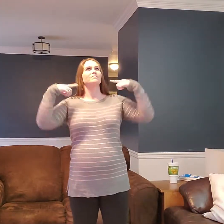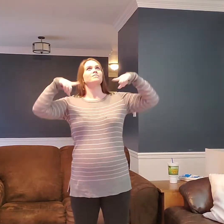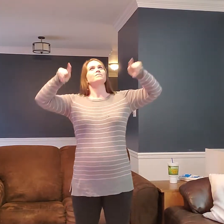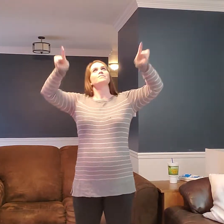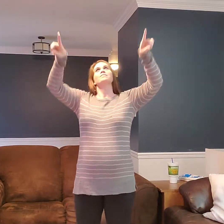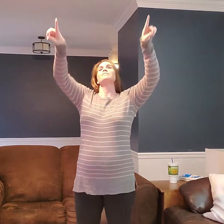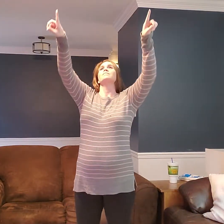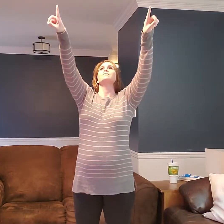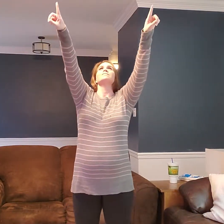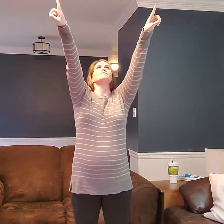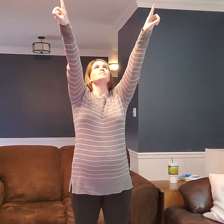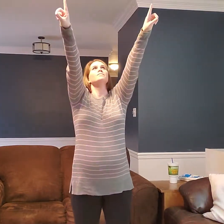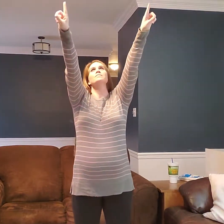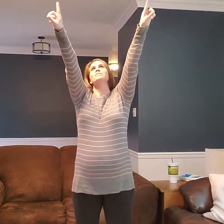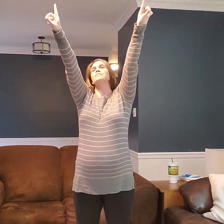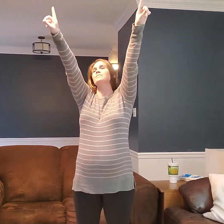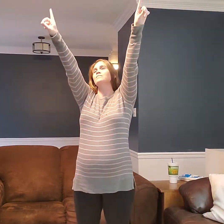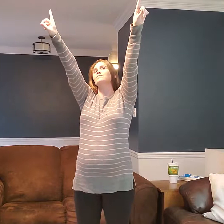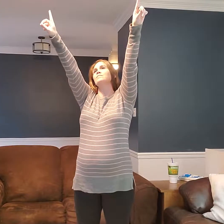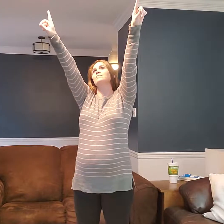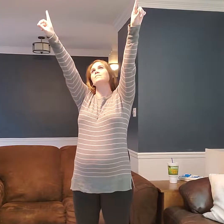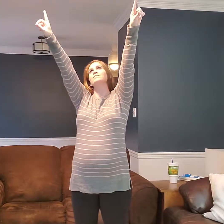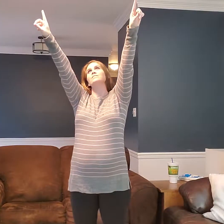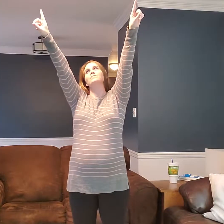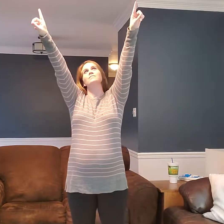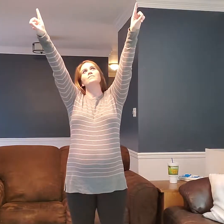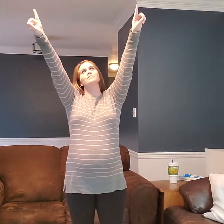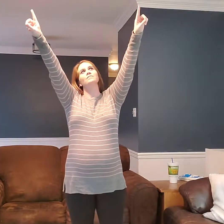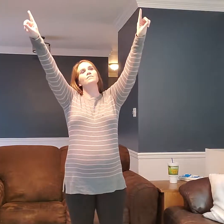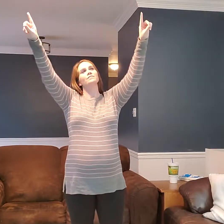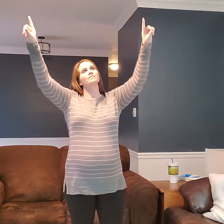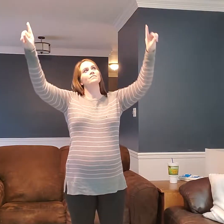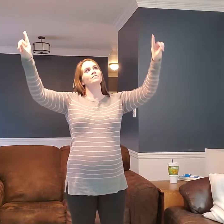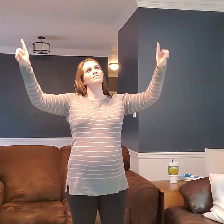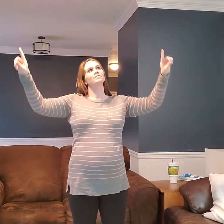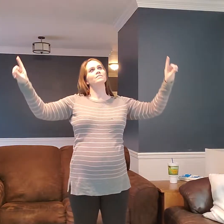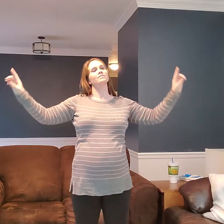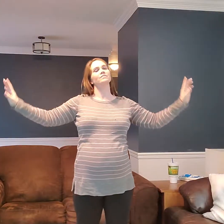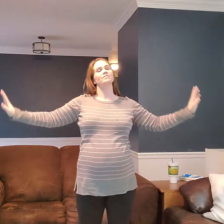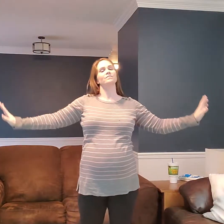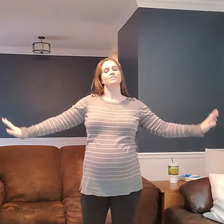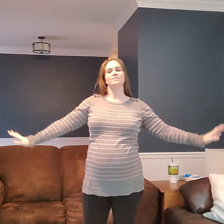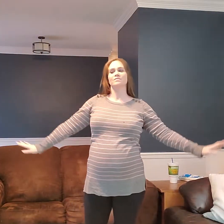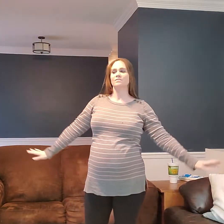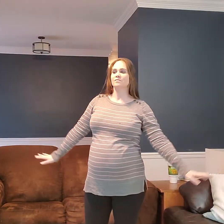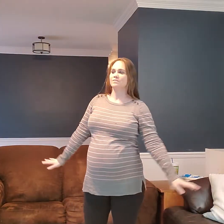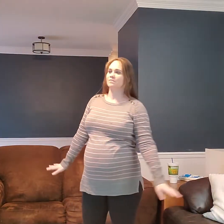you've got to leave So I can see that you've me My heartache I'm might